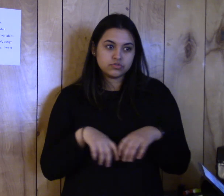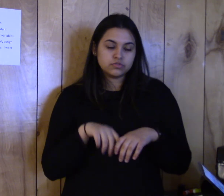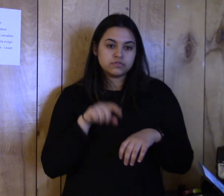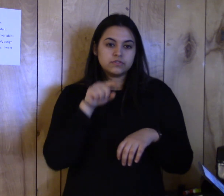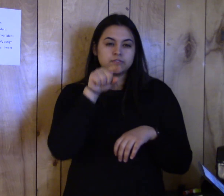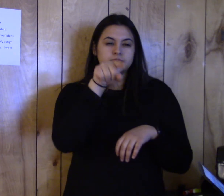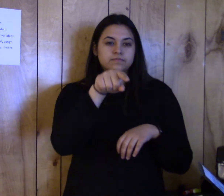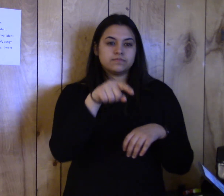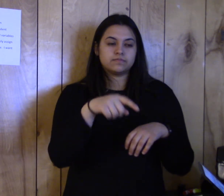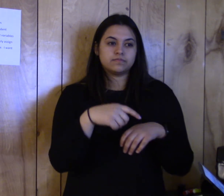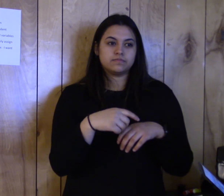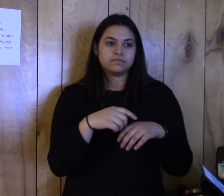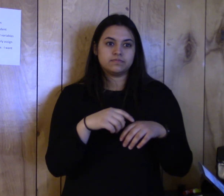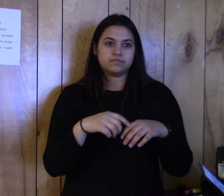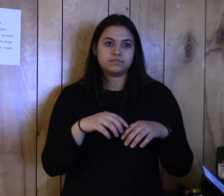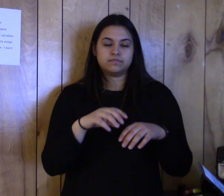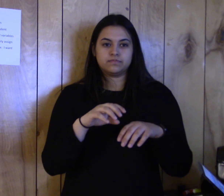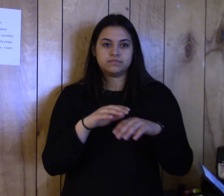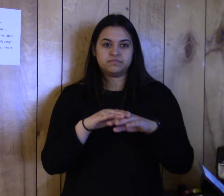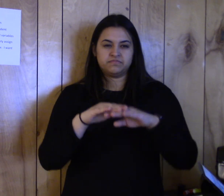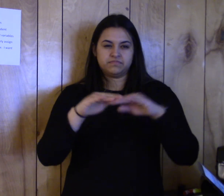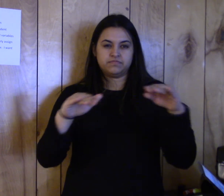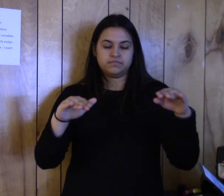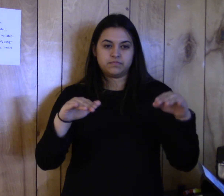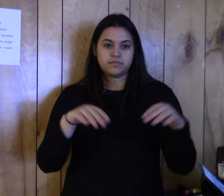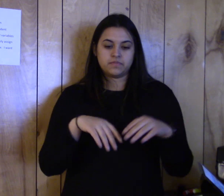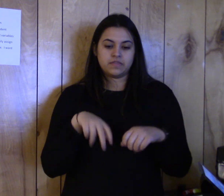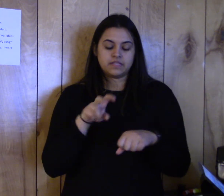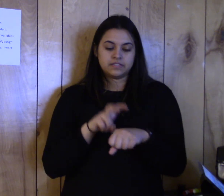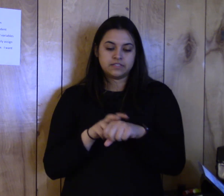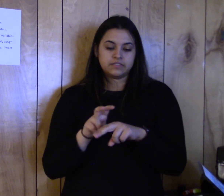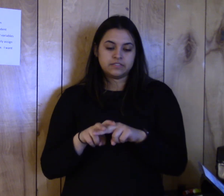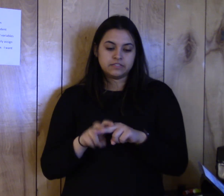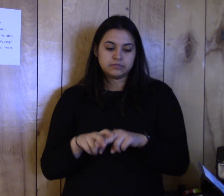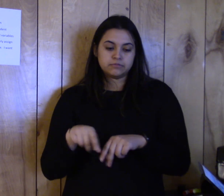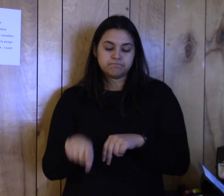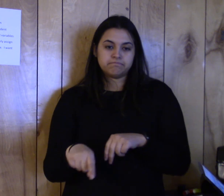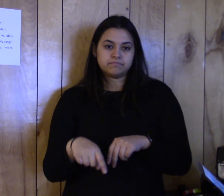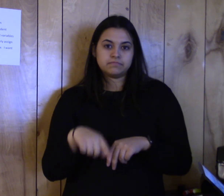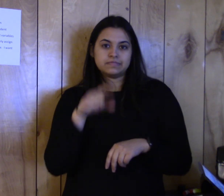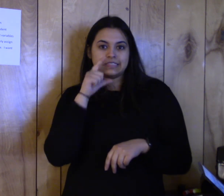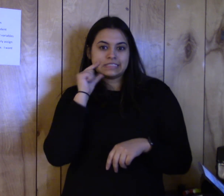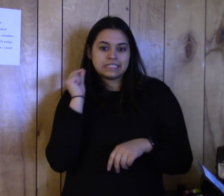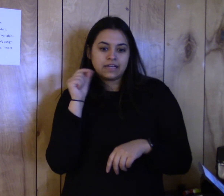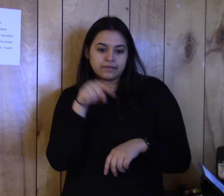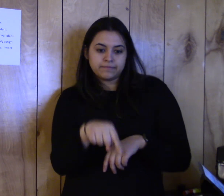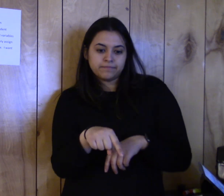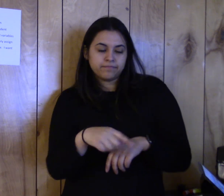he's standing there, and the cat's on the floor, and so I've seen this 100 times, this is okay. He turned his back on me.